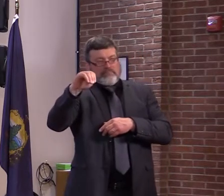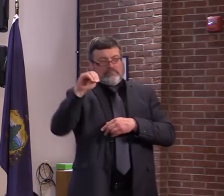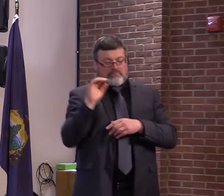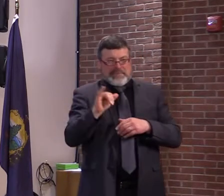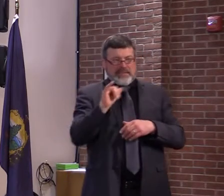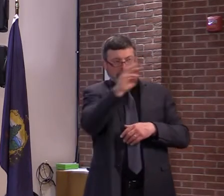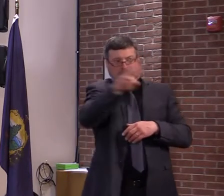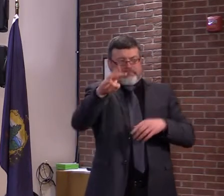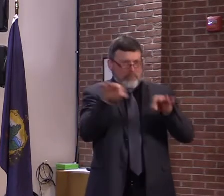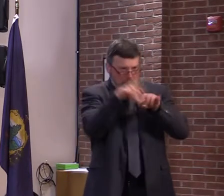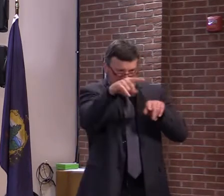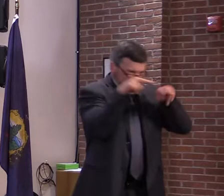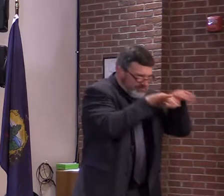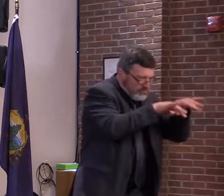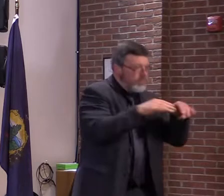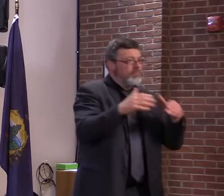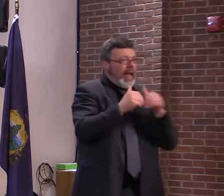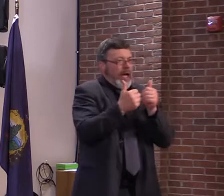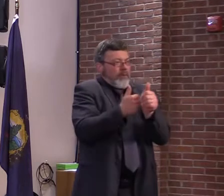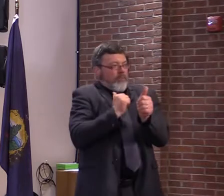Vermont, visit our